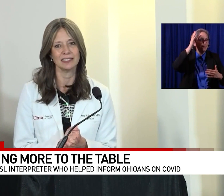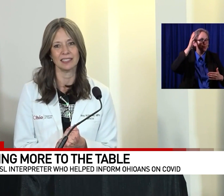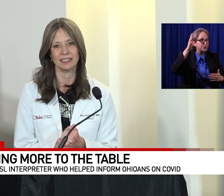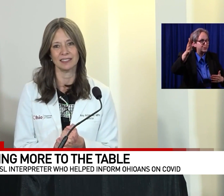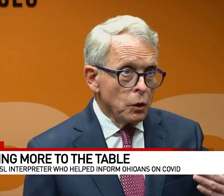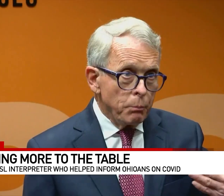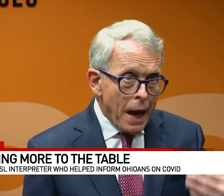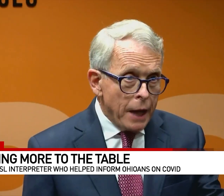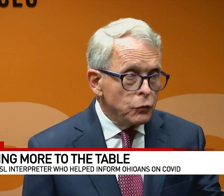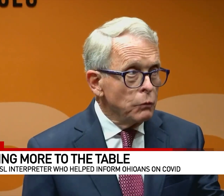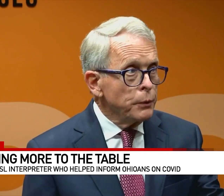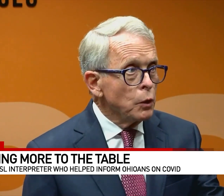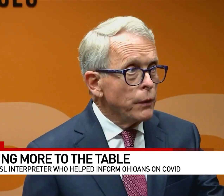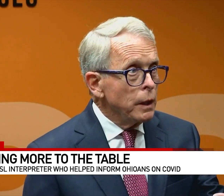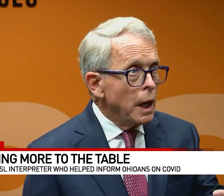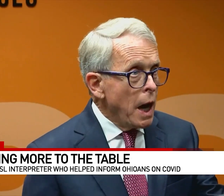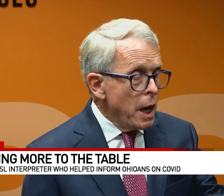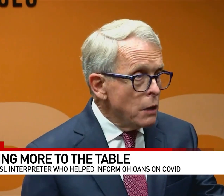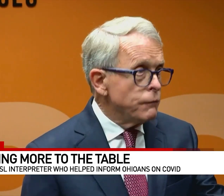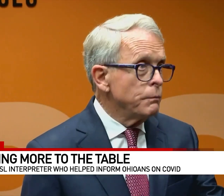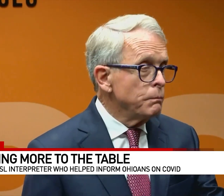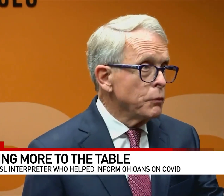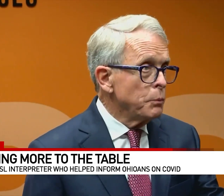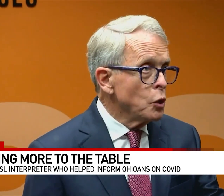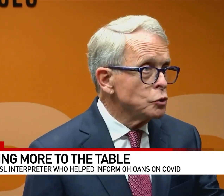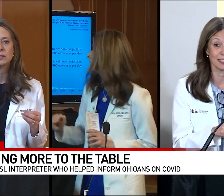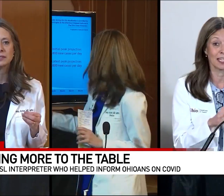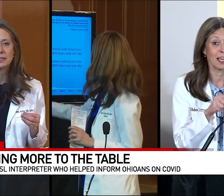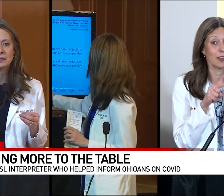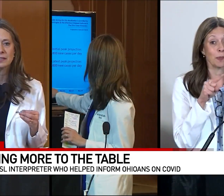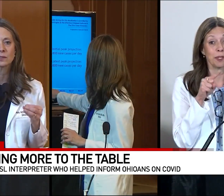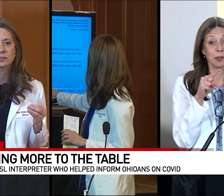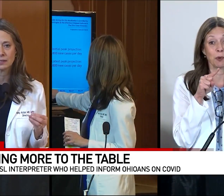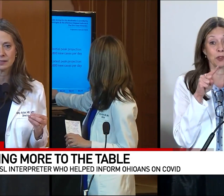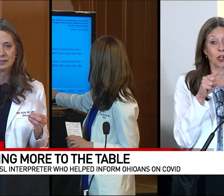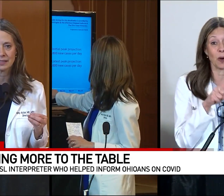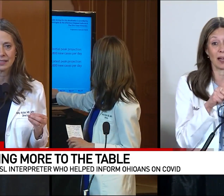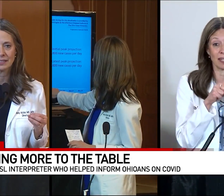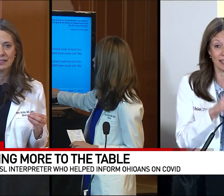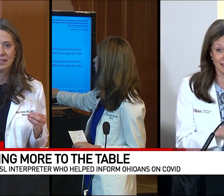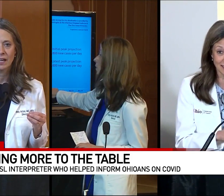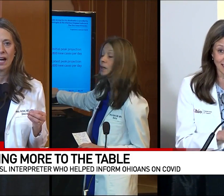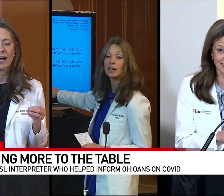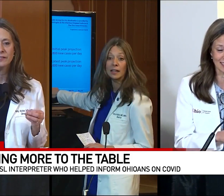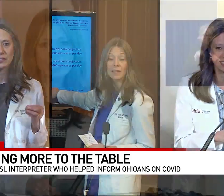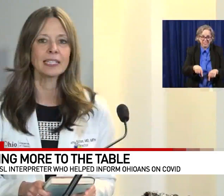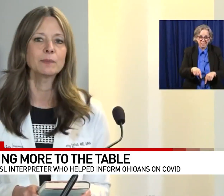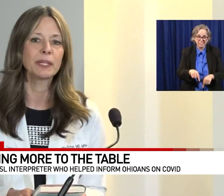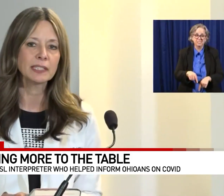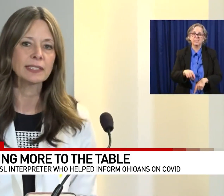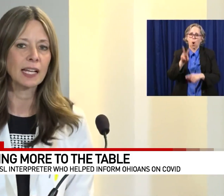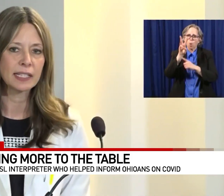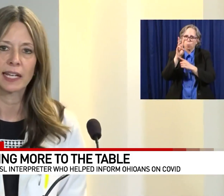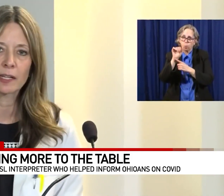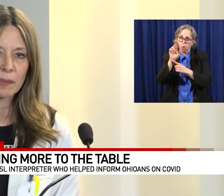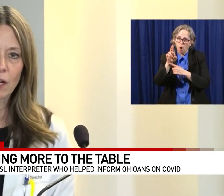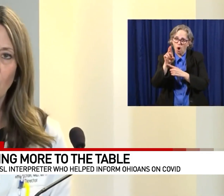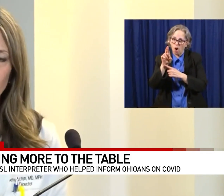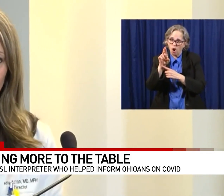many. Information delivered by Governor DeWine, Dr. Amy Acton, and Marla Berkowitz, one of the interpreters relaying